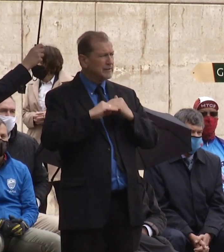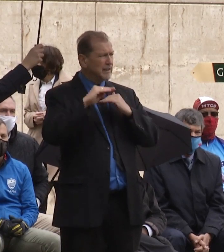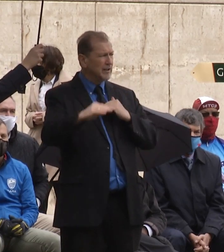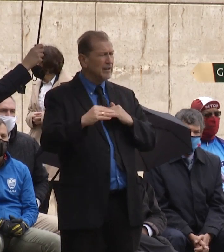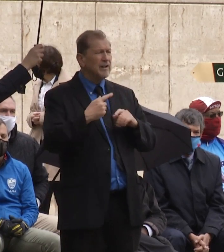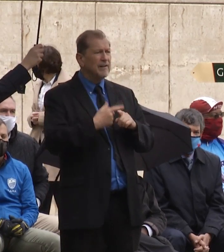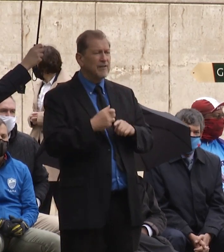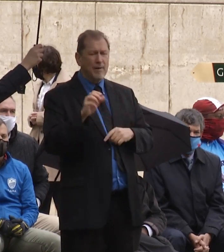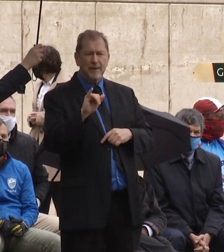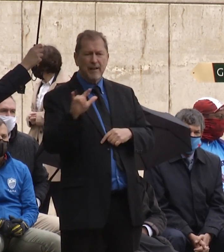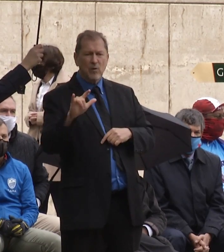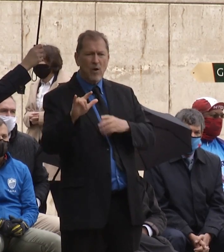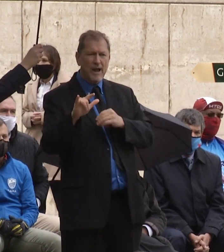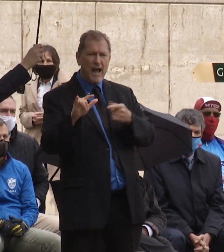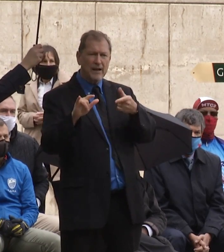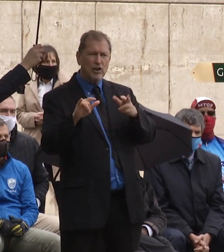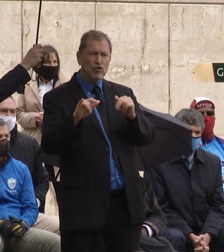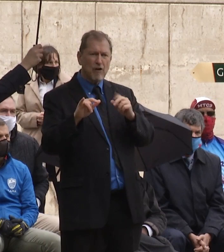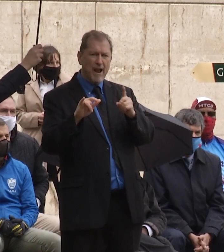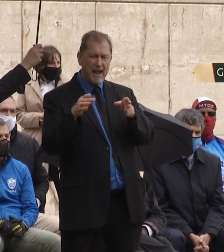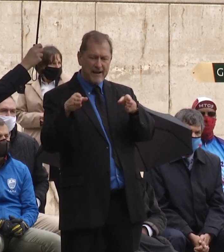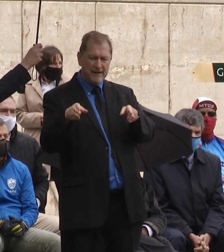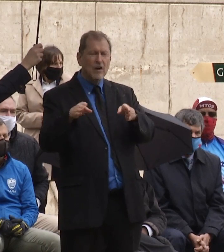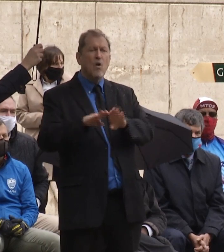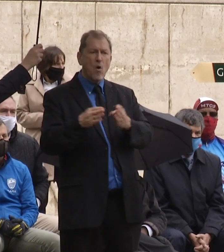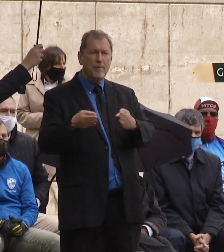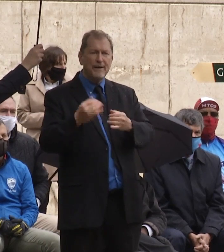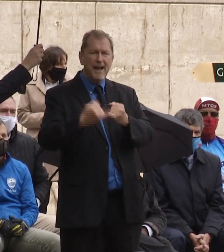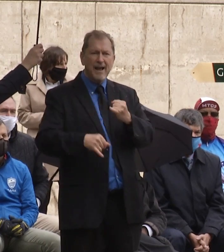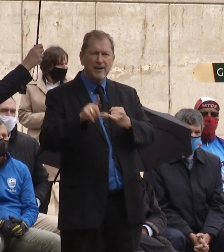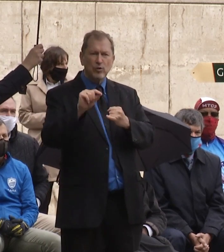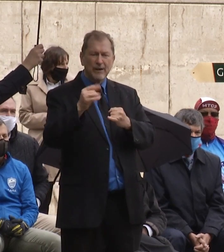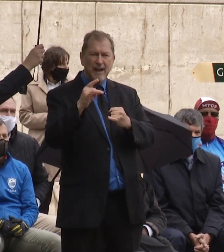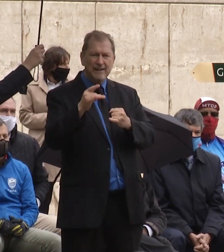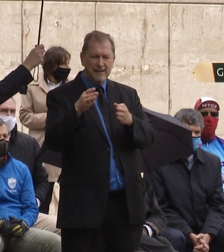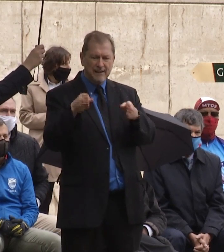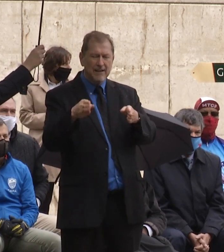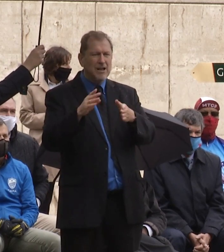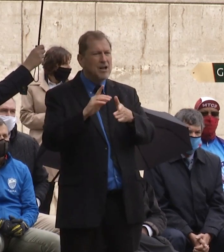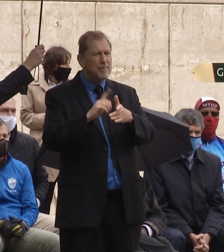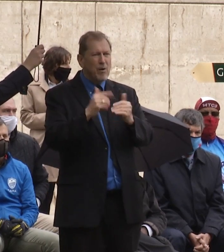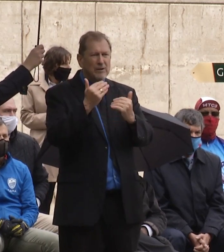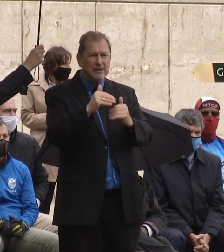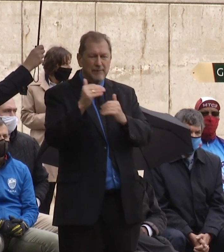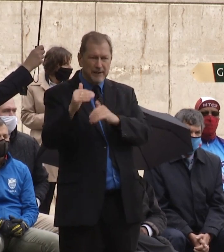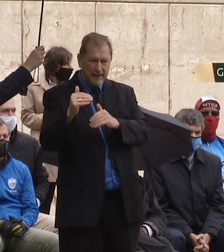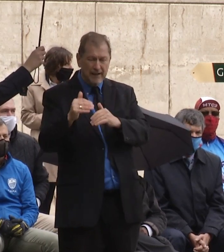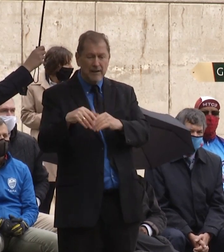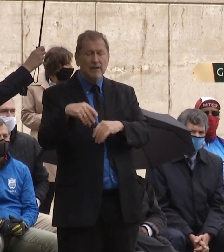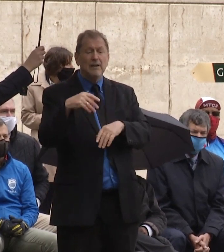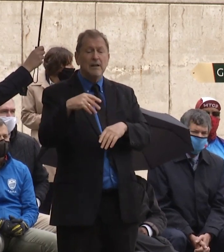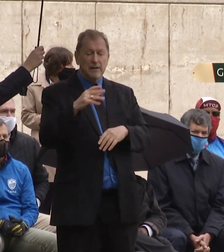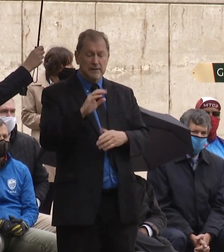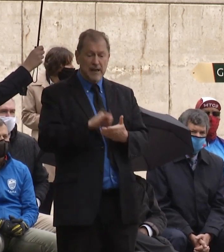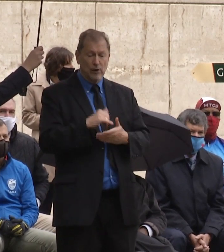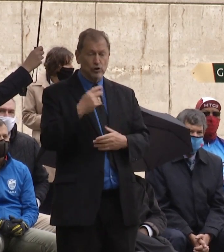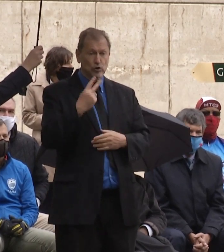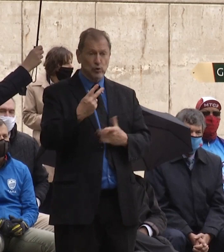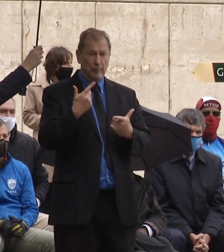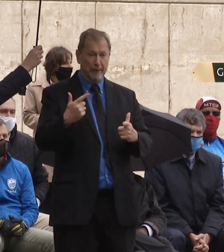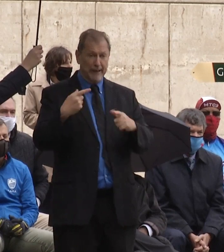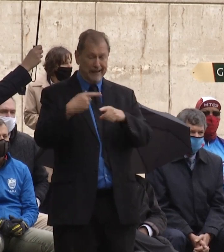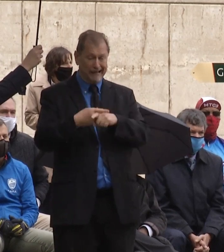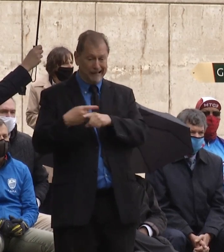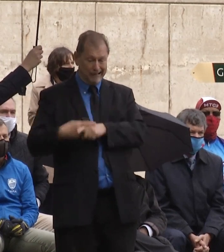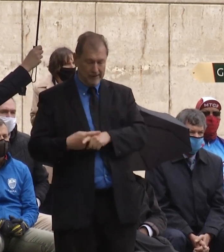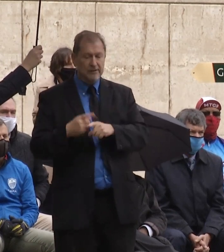between Illinois and Grand, and that opened at the end of 2018. And that was eliminating those 2 big bottlenecks, right? And if you went on this, you experienced